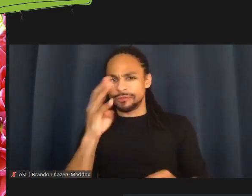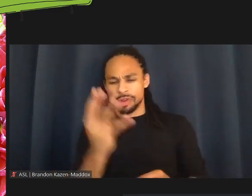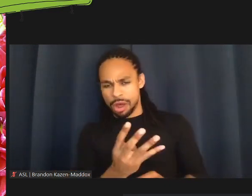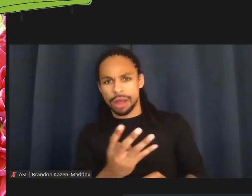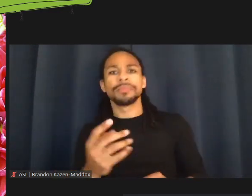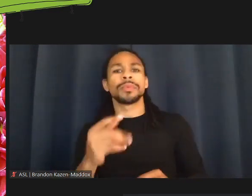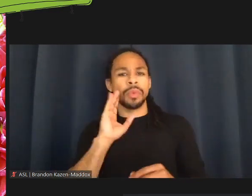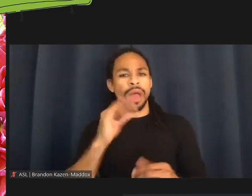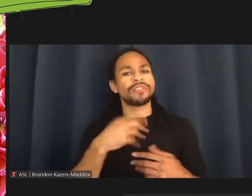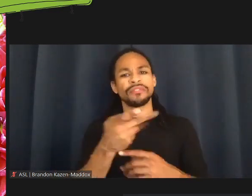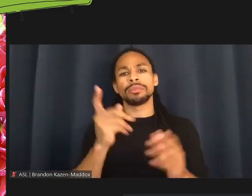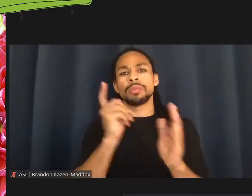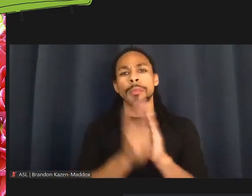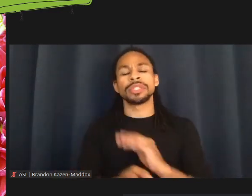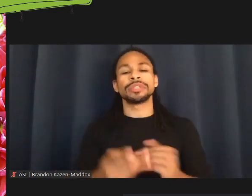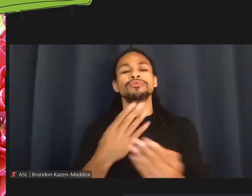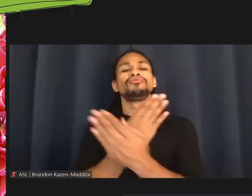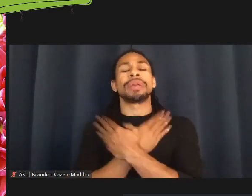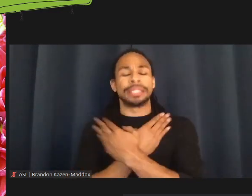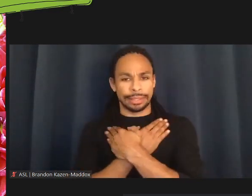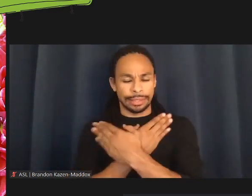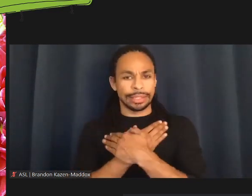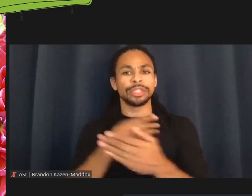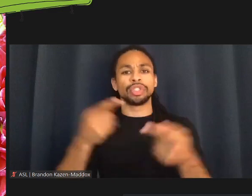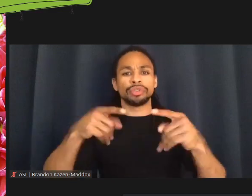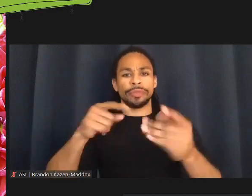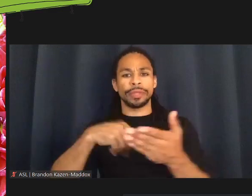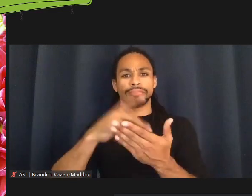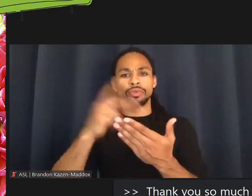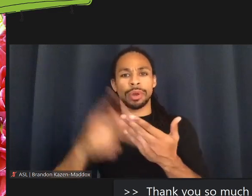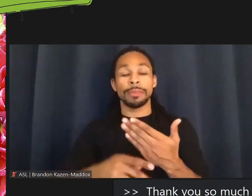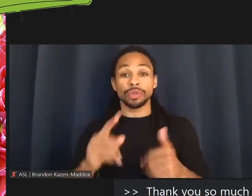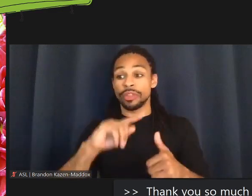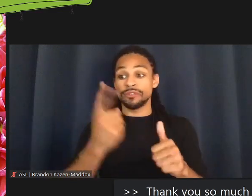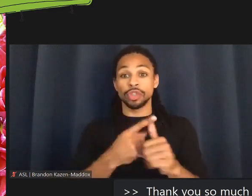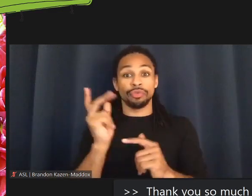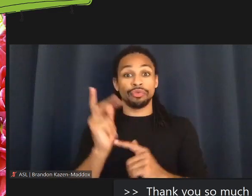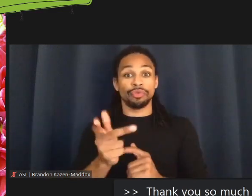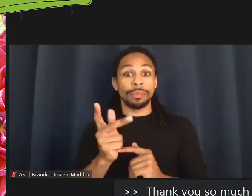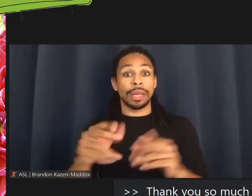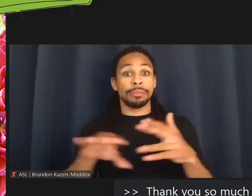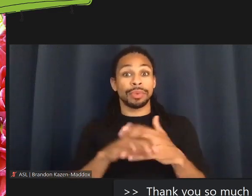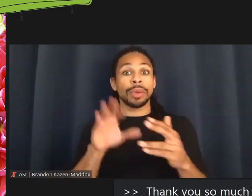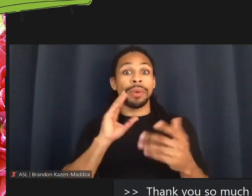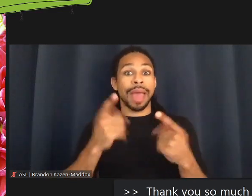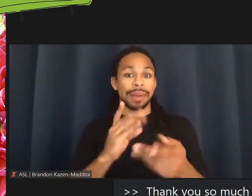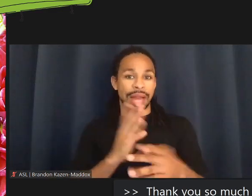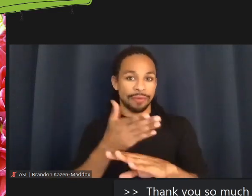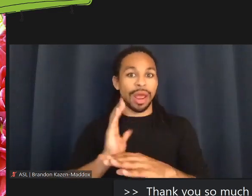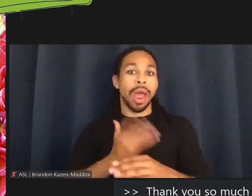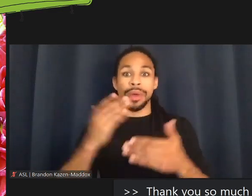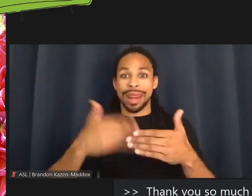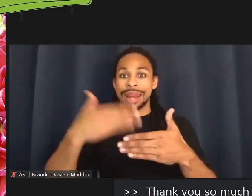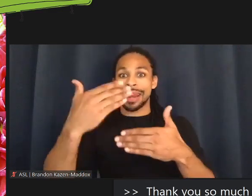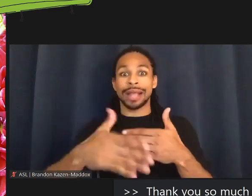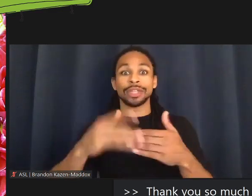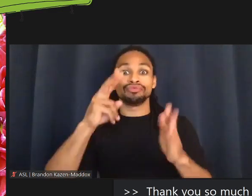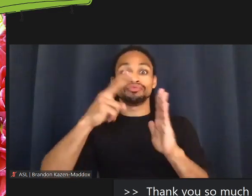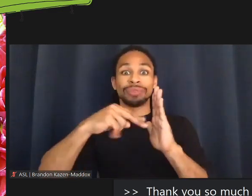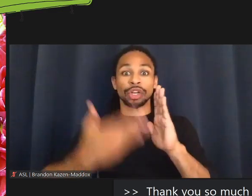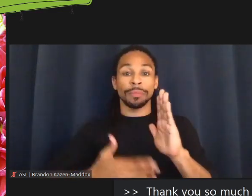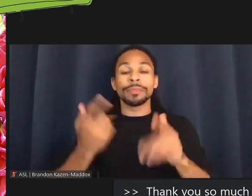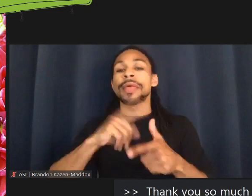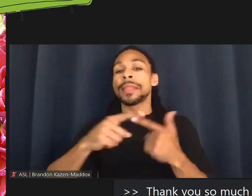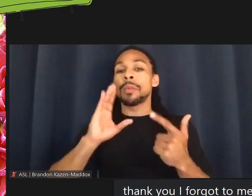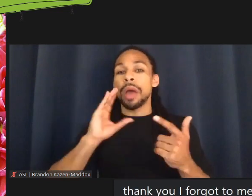of rest in this program. So the first 3-minute break will happen after our next reader, and then we'll have another 3-minute break